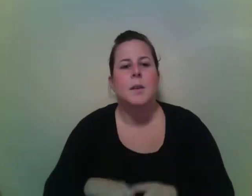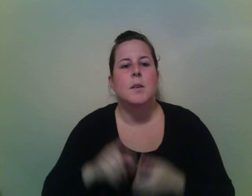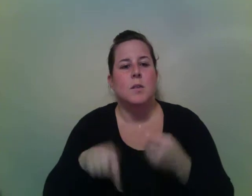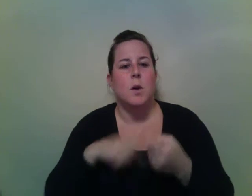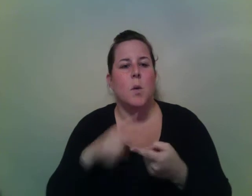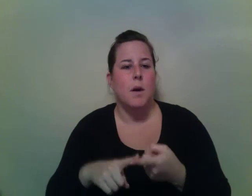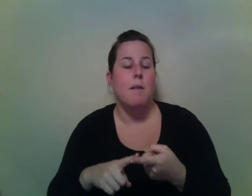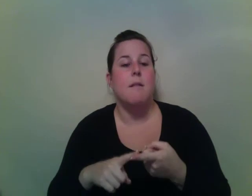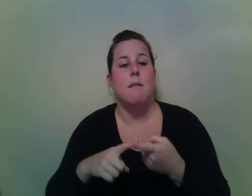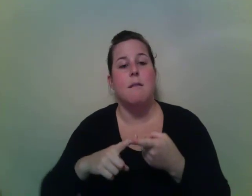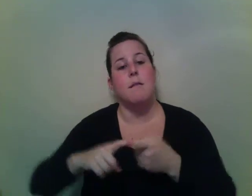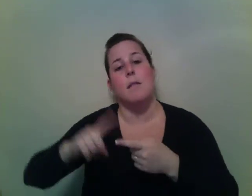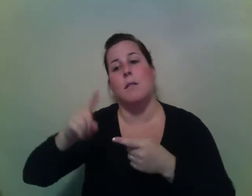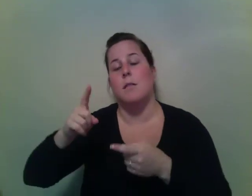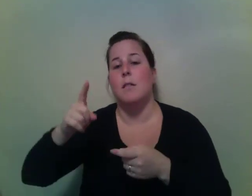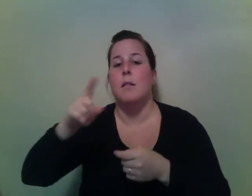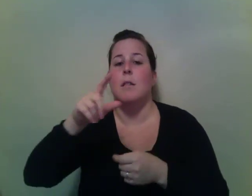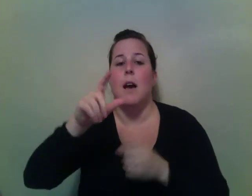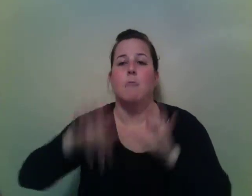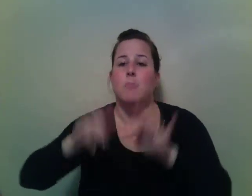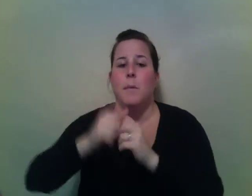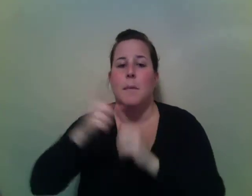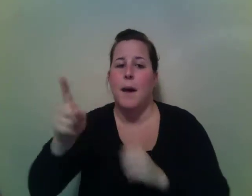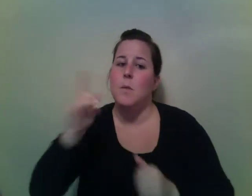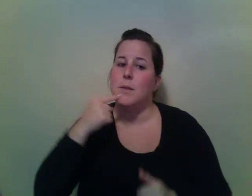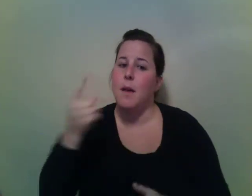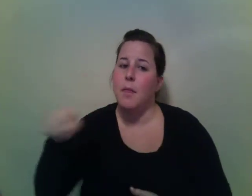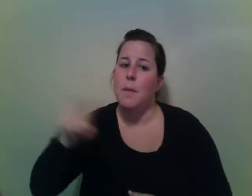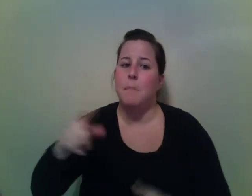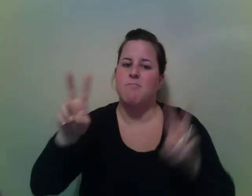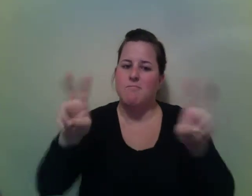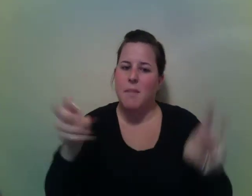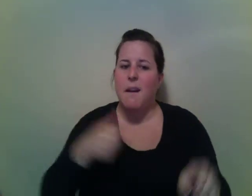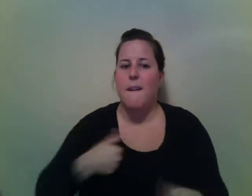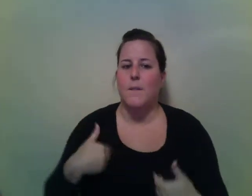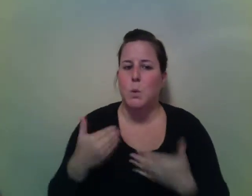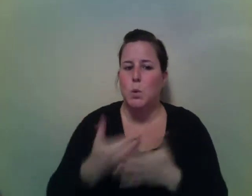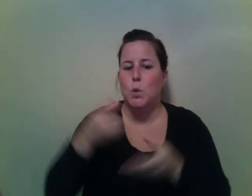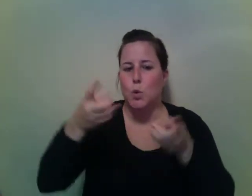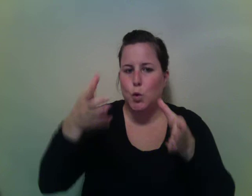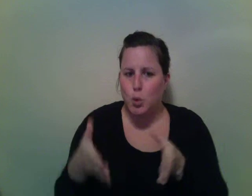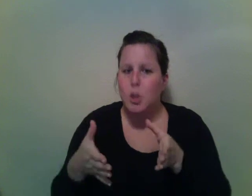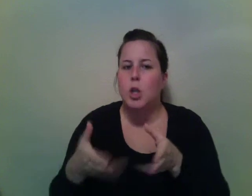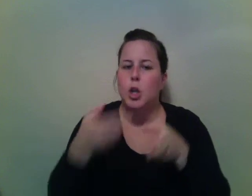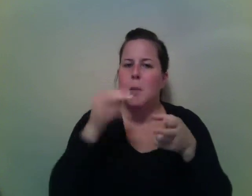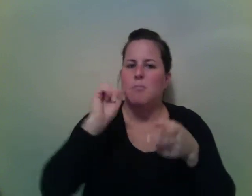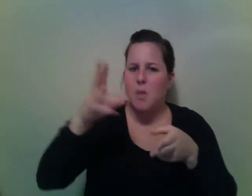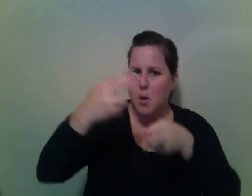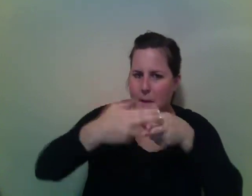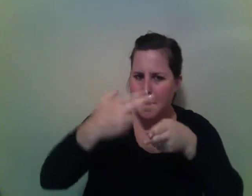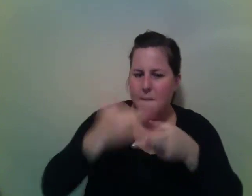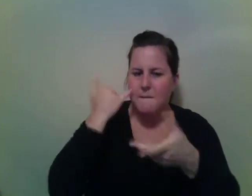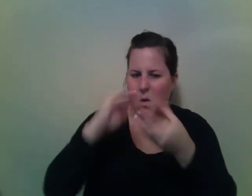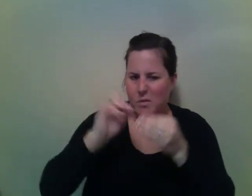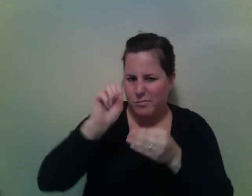I have a new distributor, name and number. I would like to remain the enroller, but I would like so-and-so, whose number is